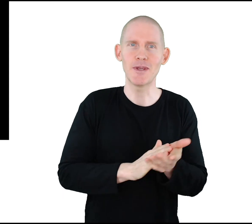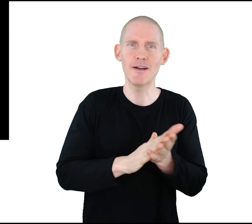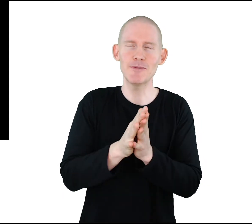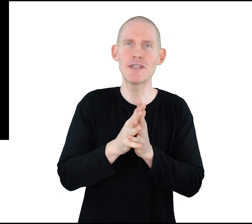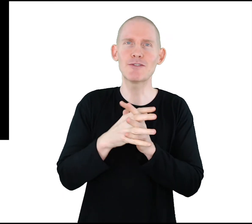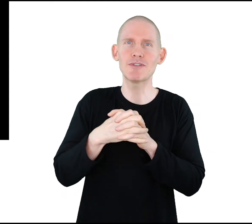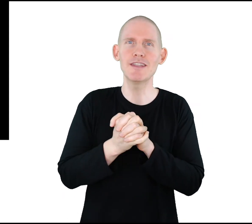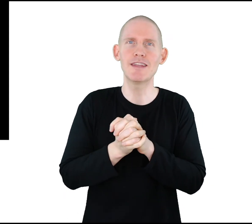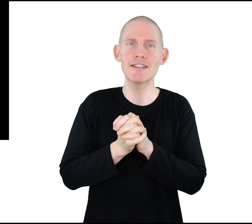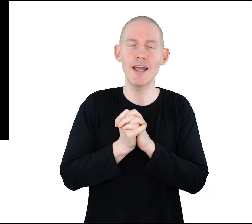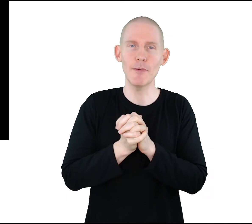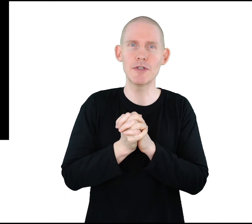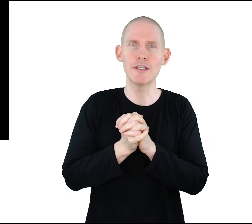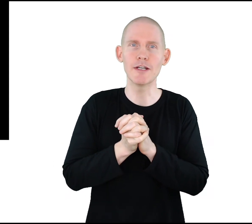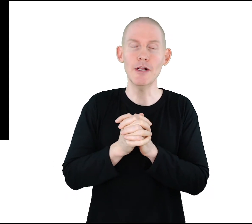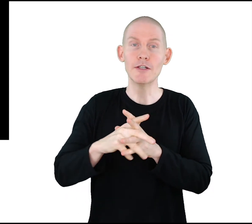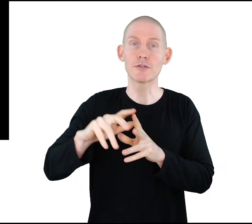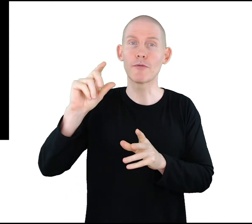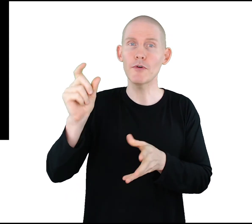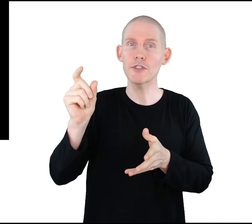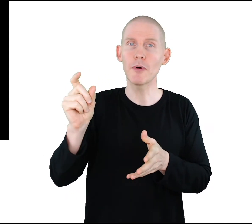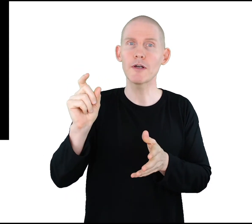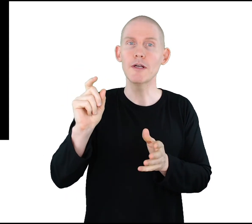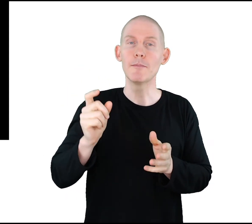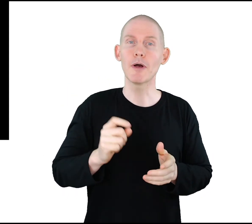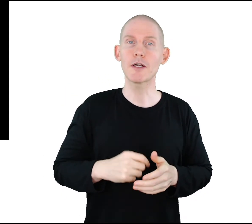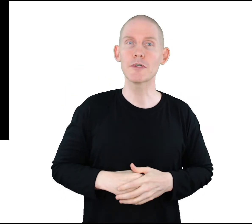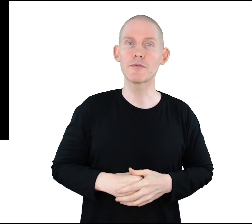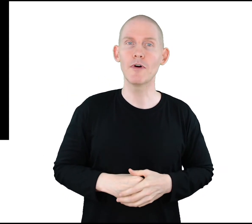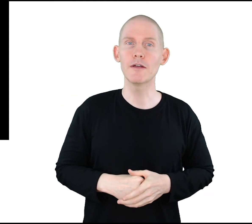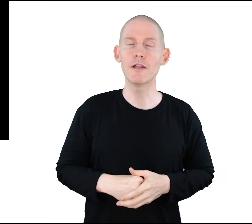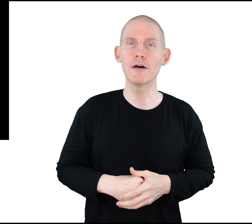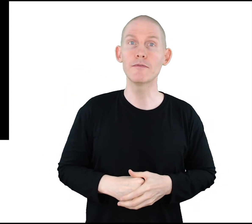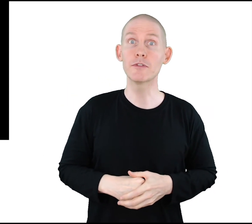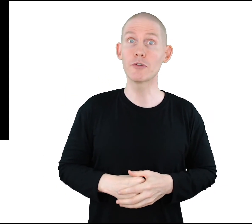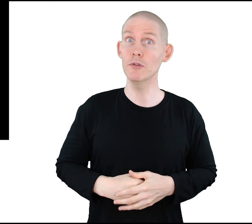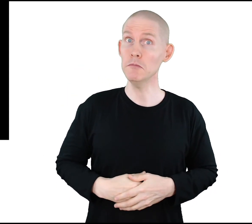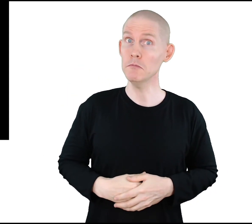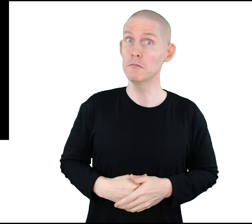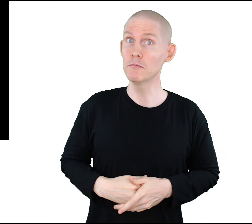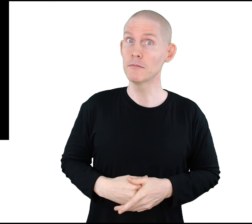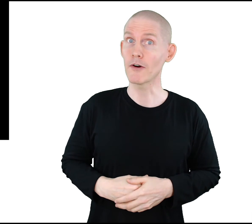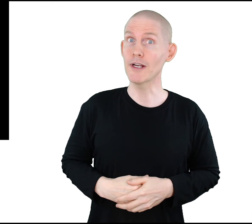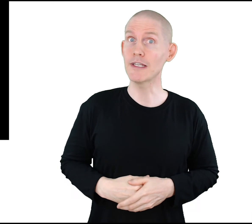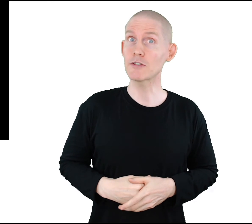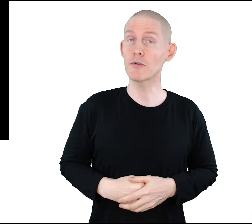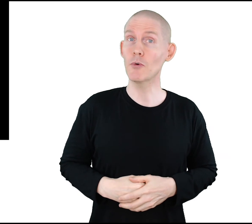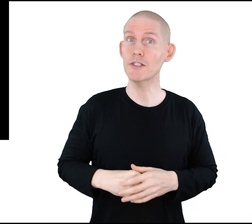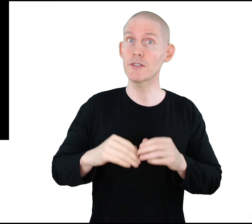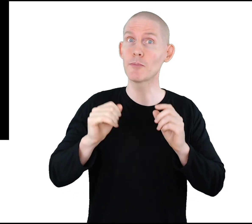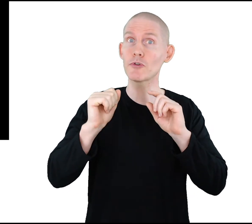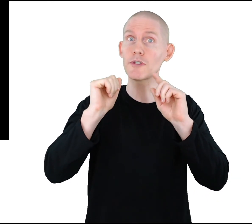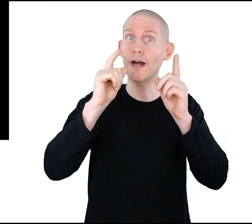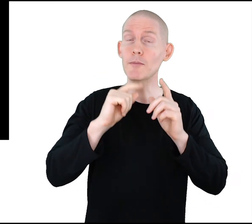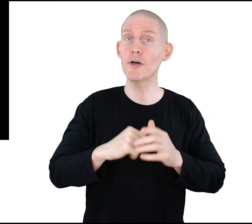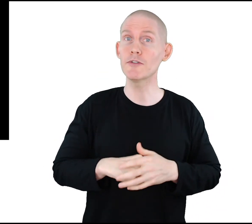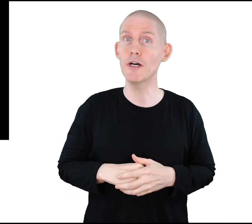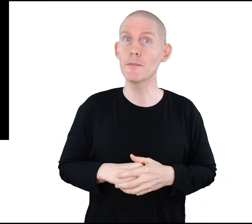have some interesting things happening here. So the first part, Mark must fall in love soon, right? Yes/no question, put those eyebrows up.